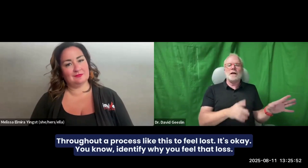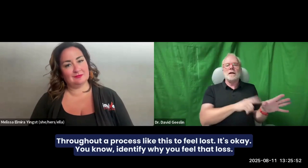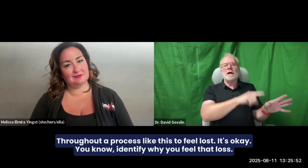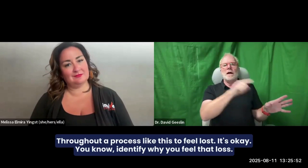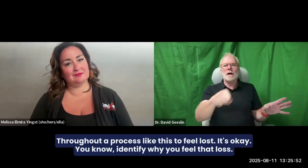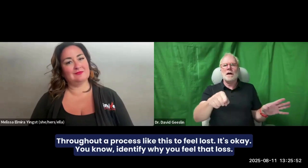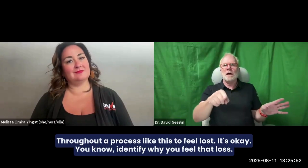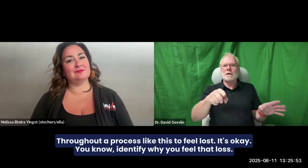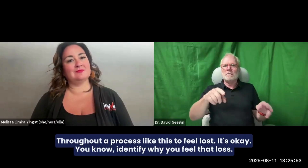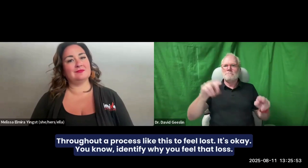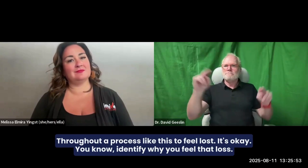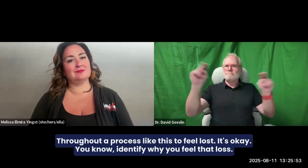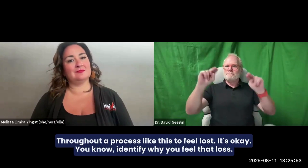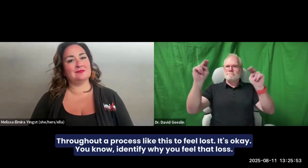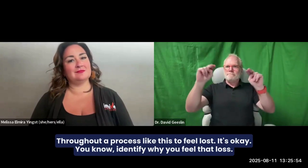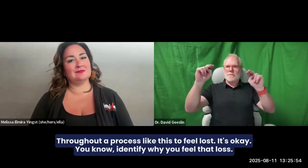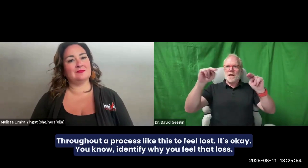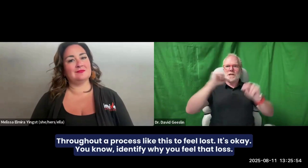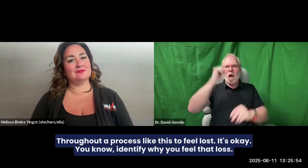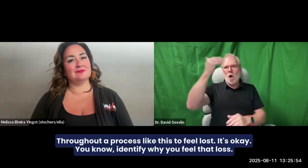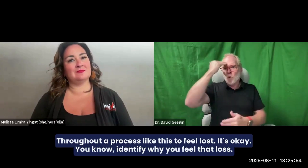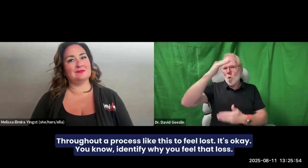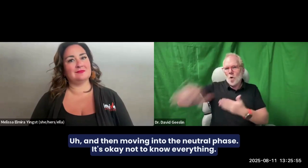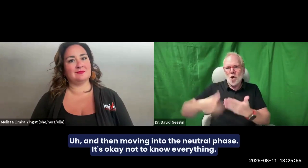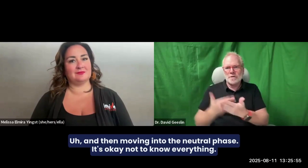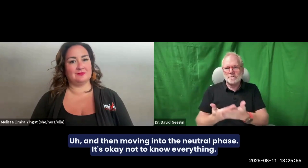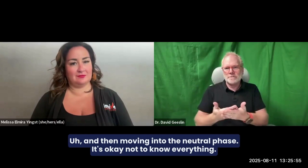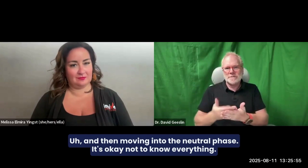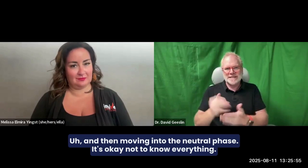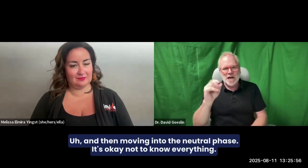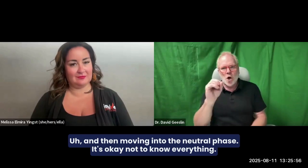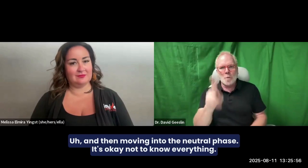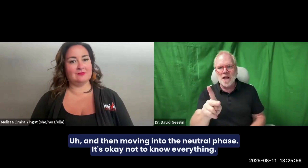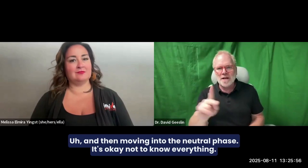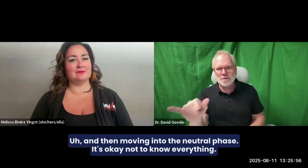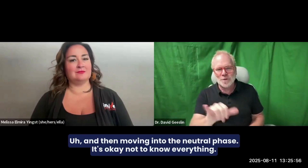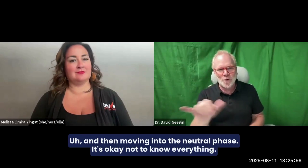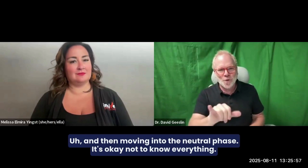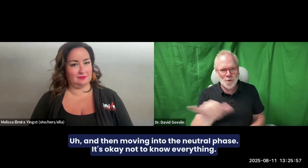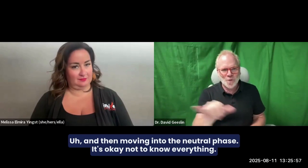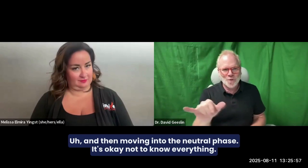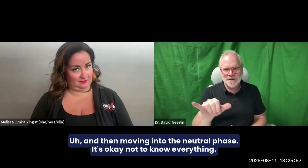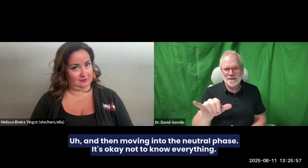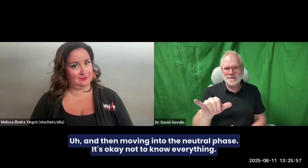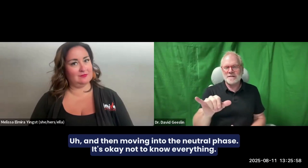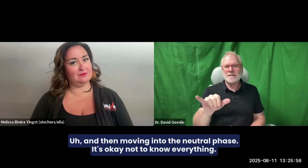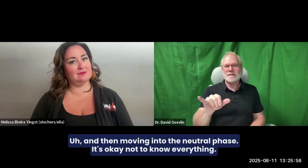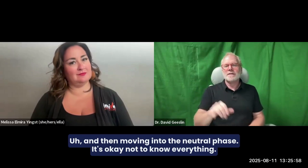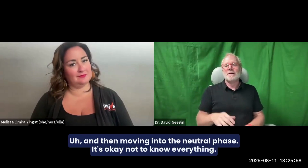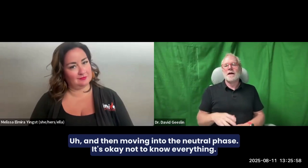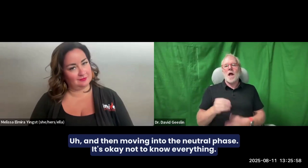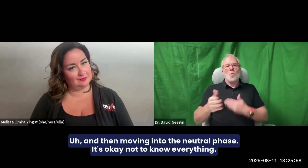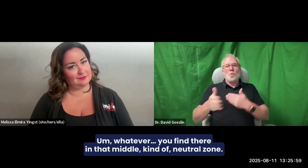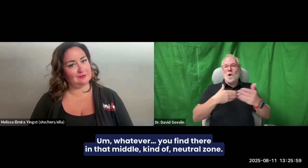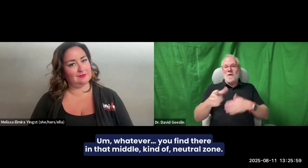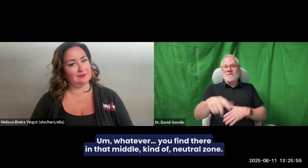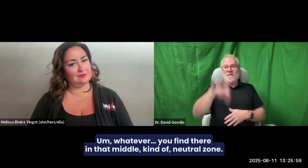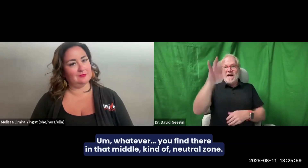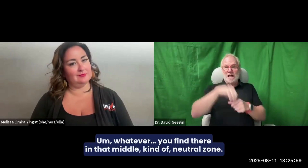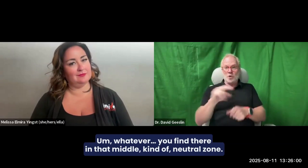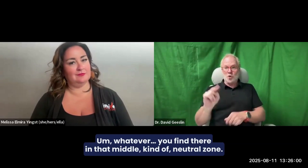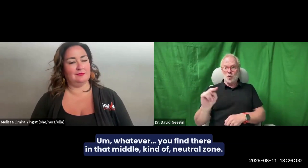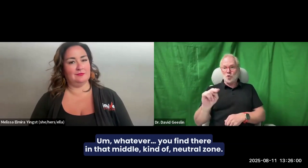Identify why you feel that loss. And then moving into the neutral phase, it's okay not to know everything.